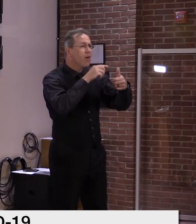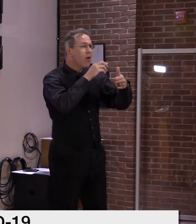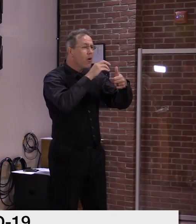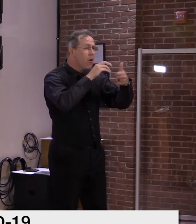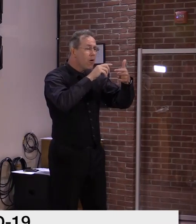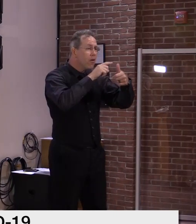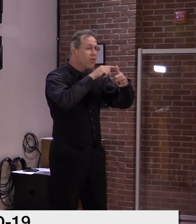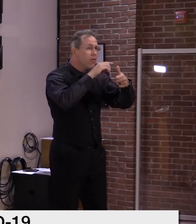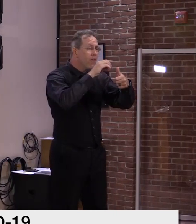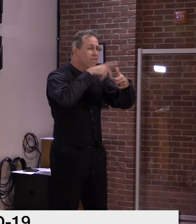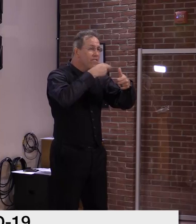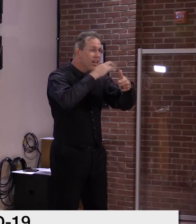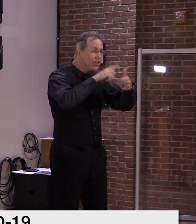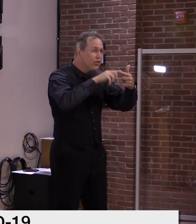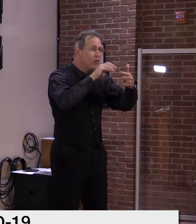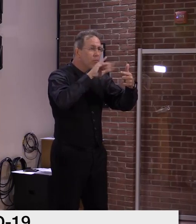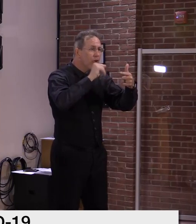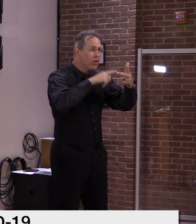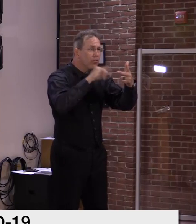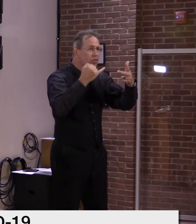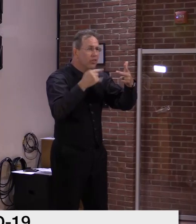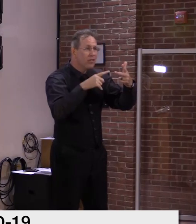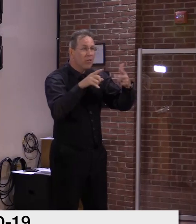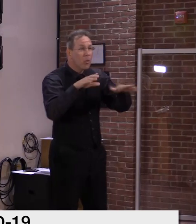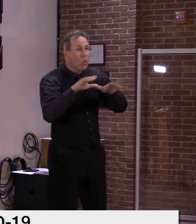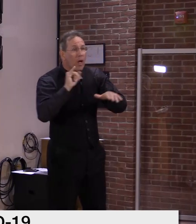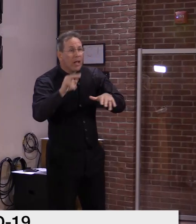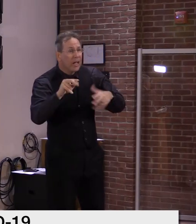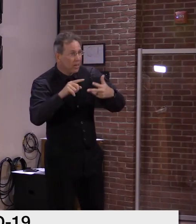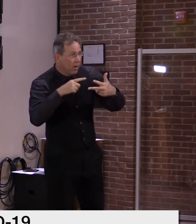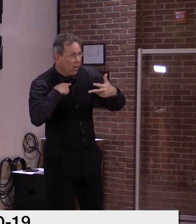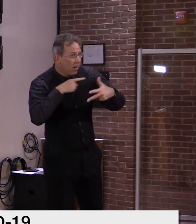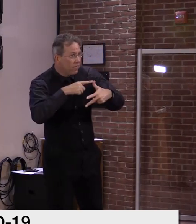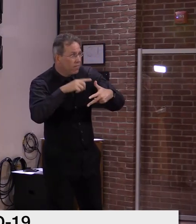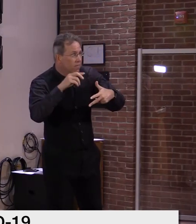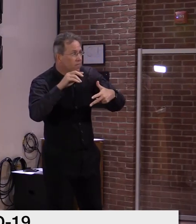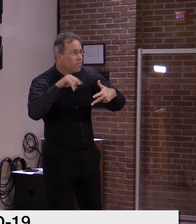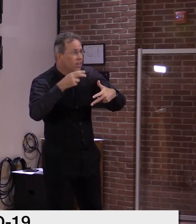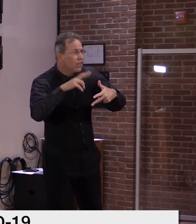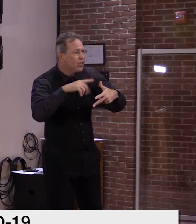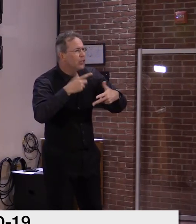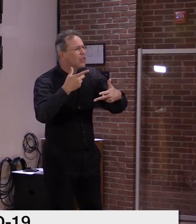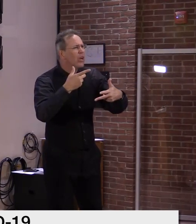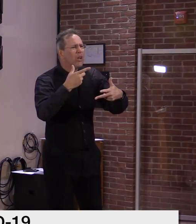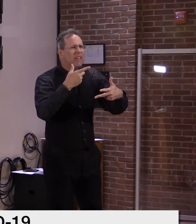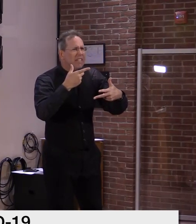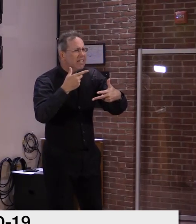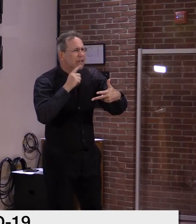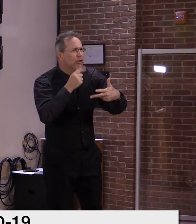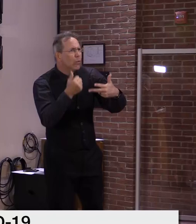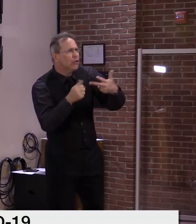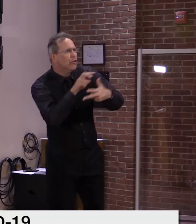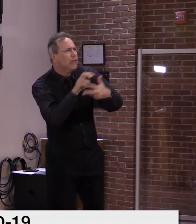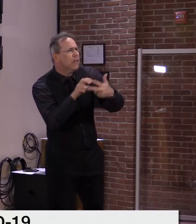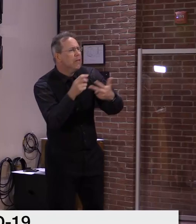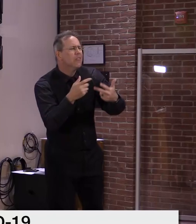you. It's easier just to get on and register and search for the Pfizer clinics